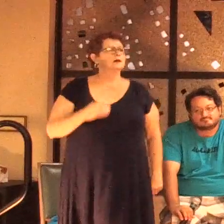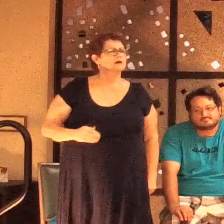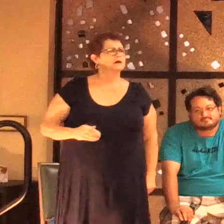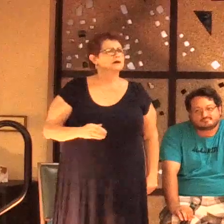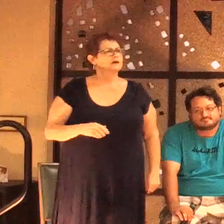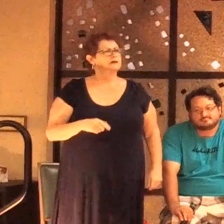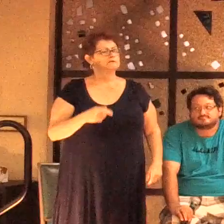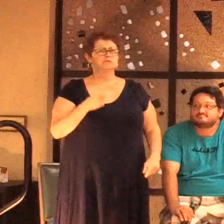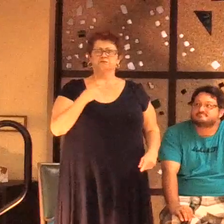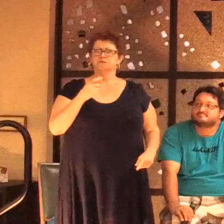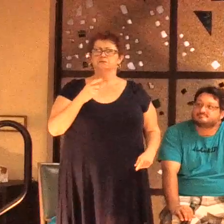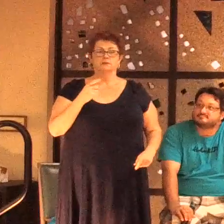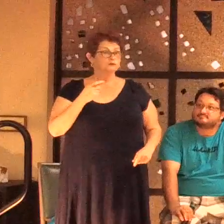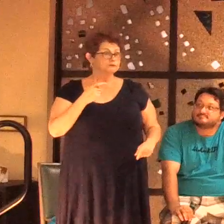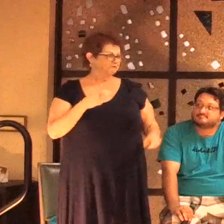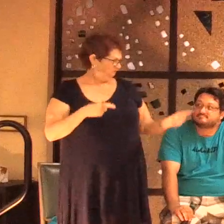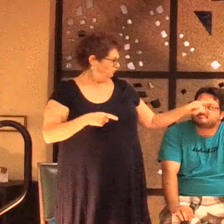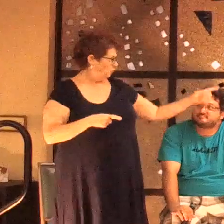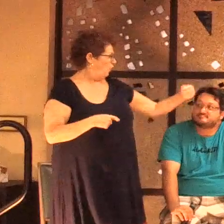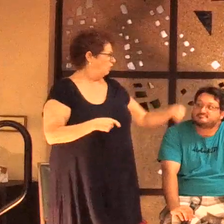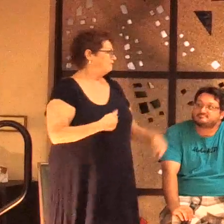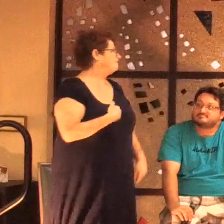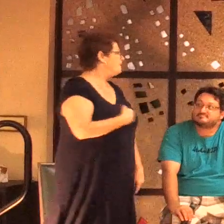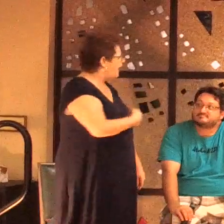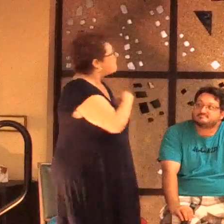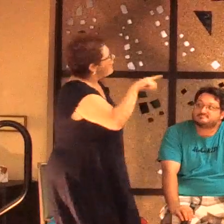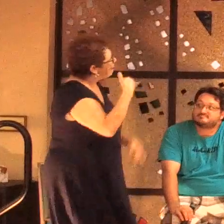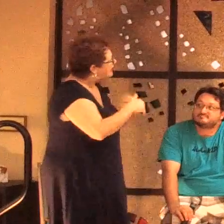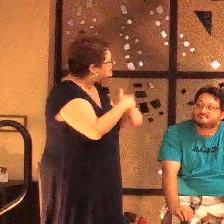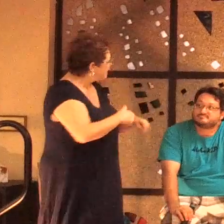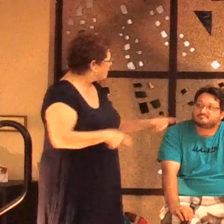my dad would call, he would say this.